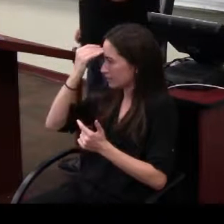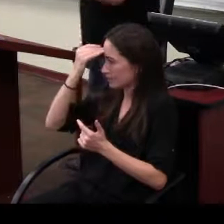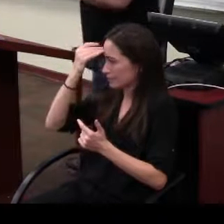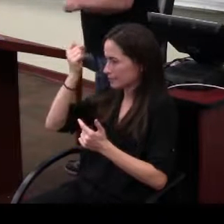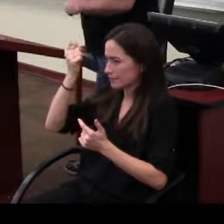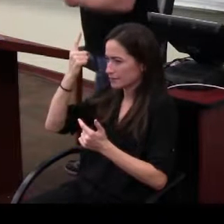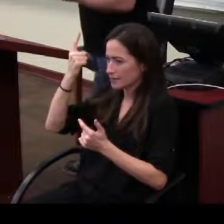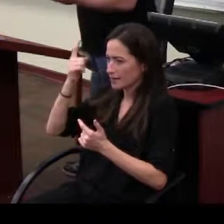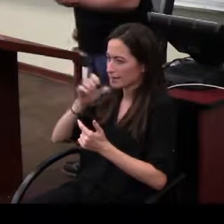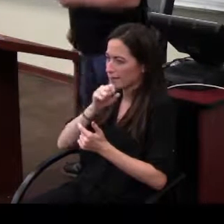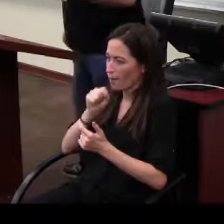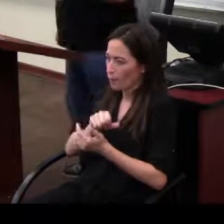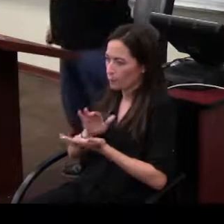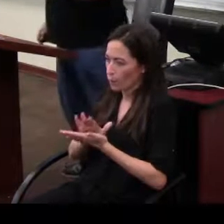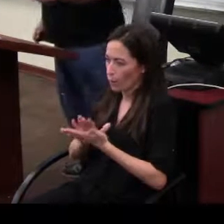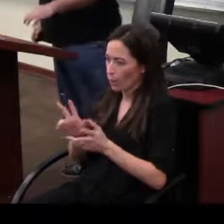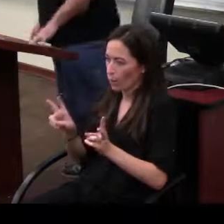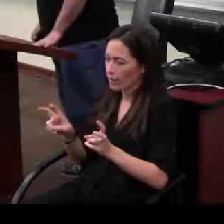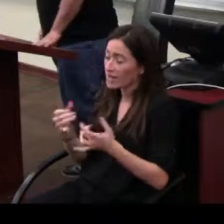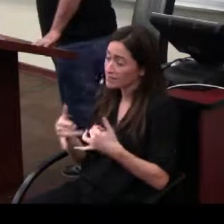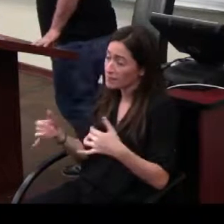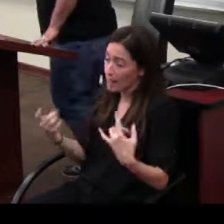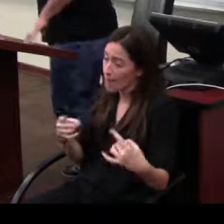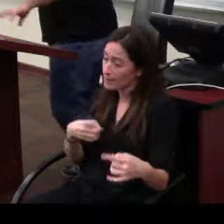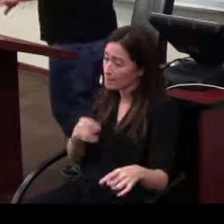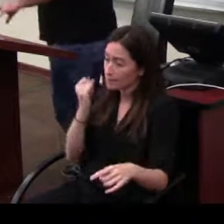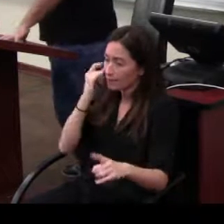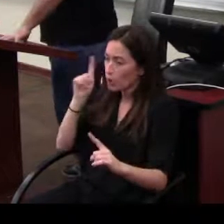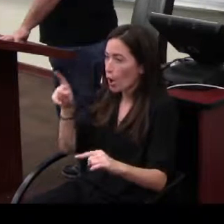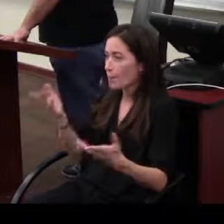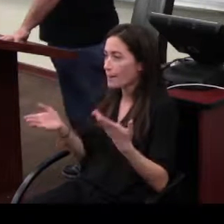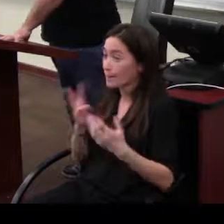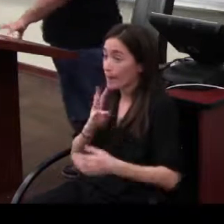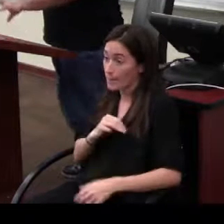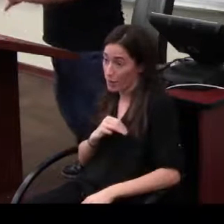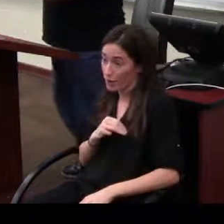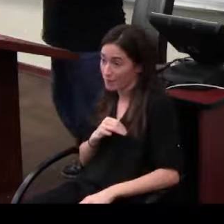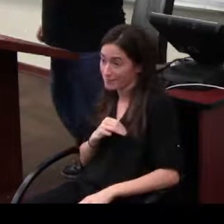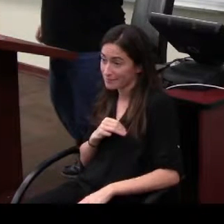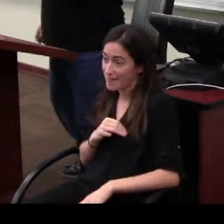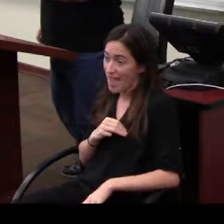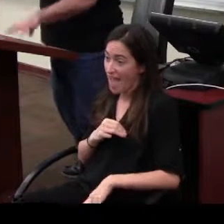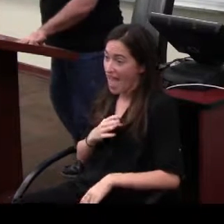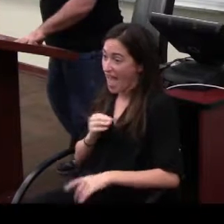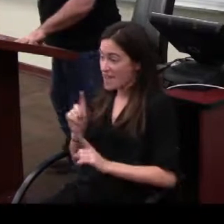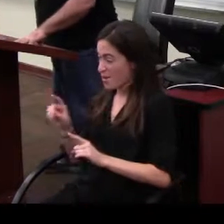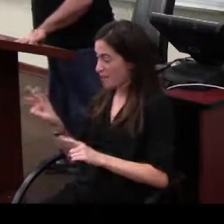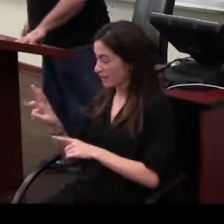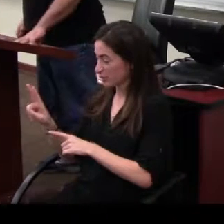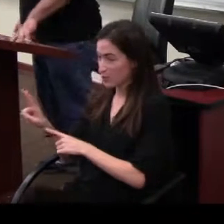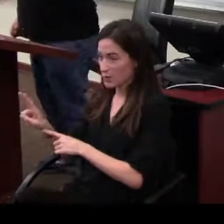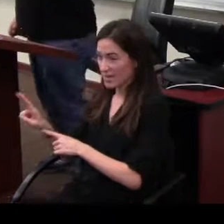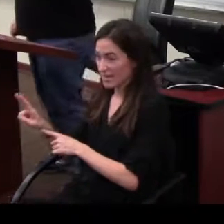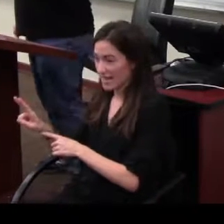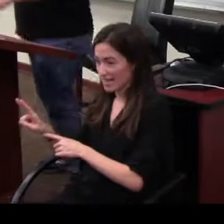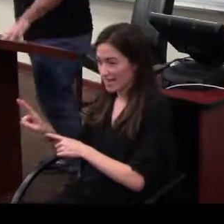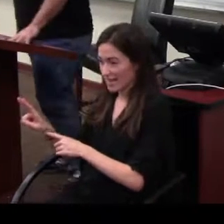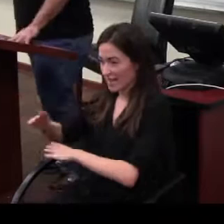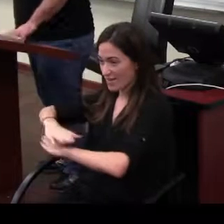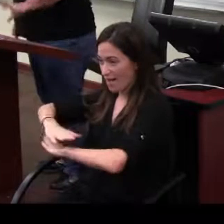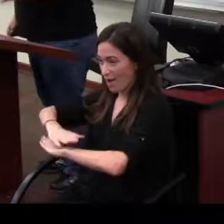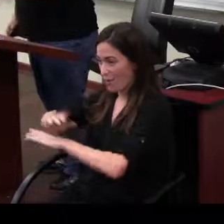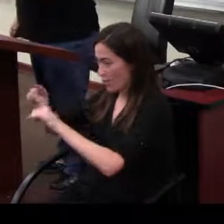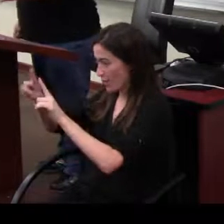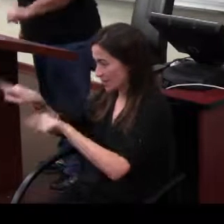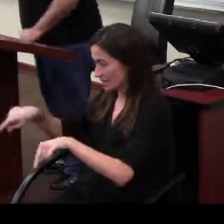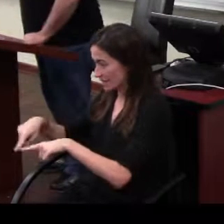kind of old school. They still happen on occasion. If you ever go to, let's say, Walmart, and go to their little Western Union counter there, there's signs that